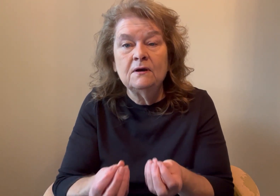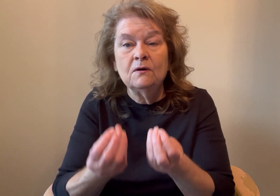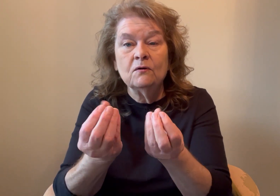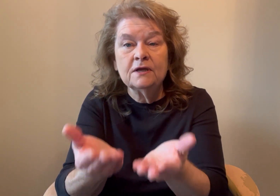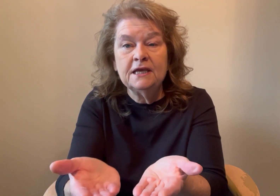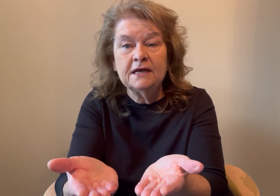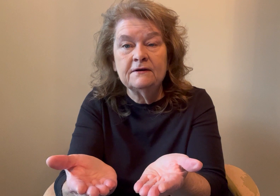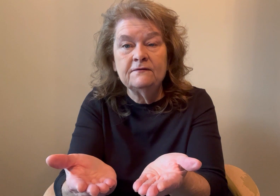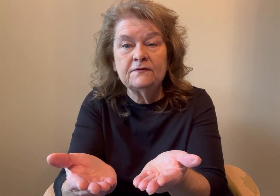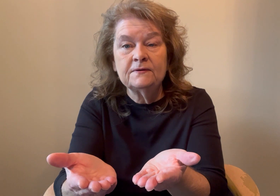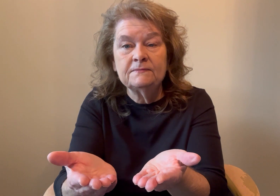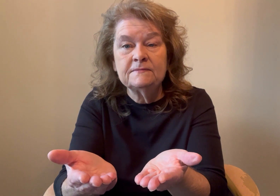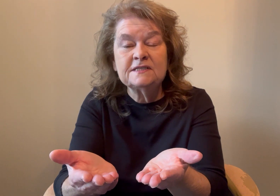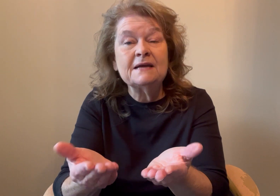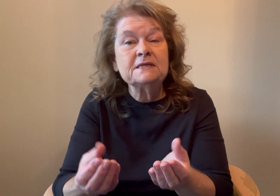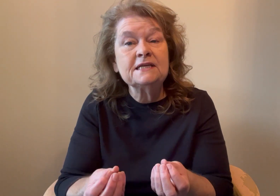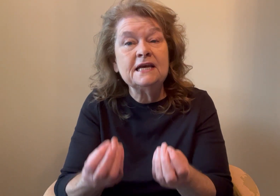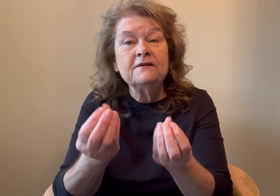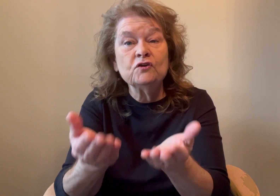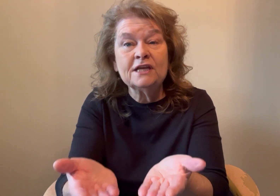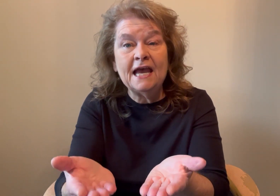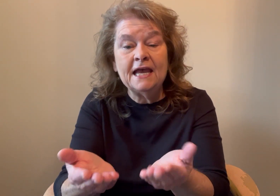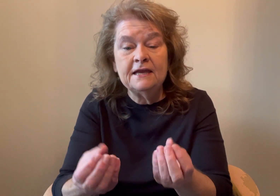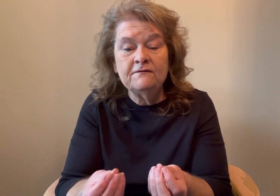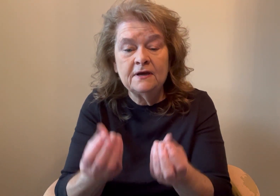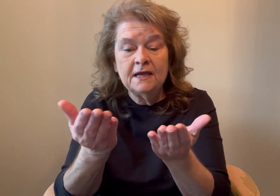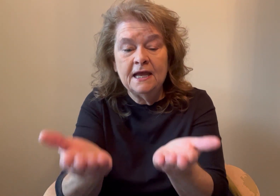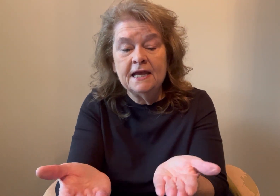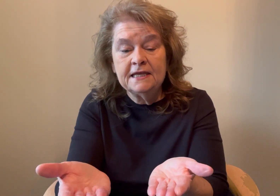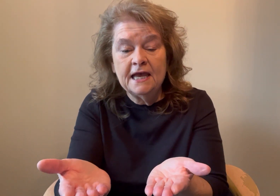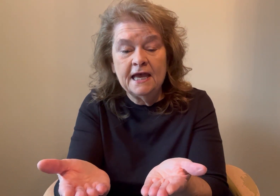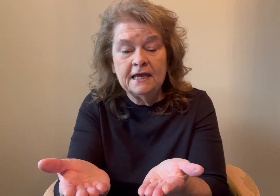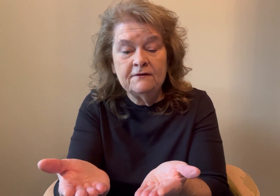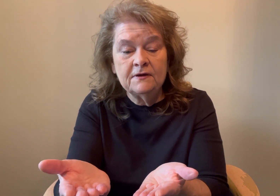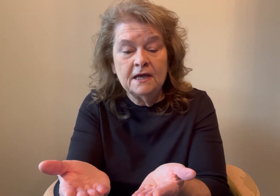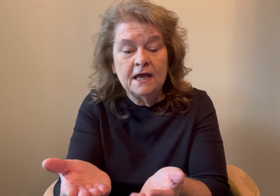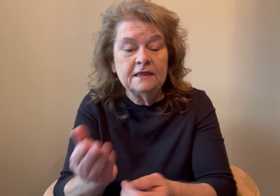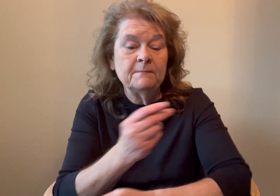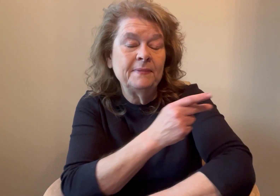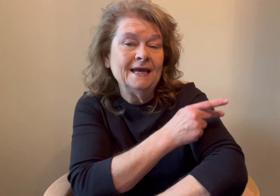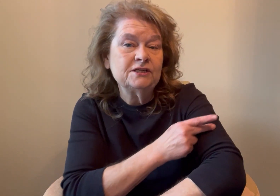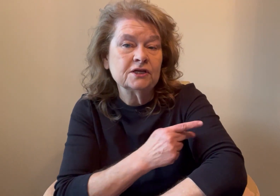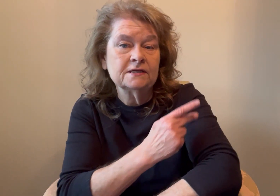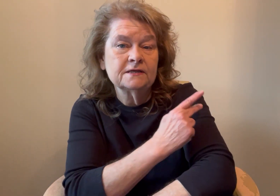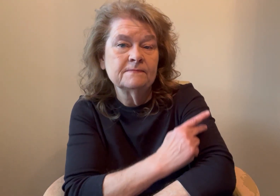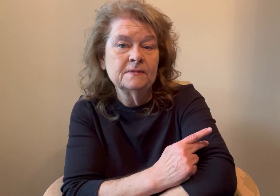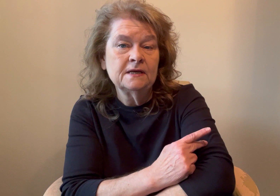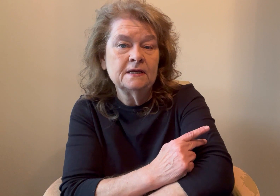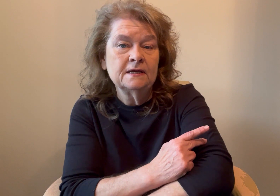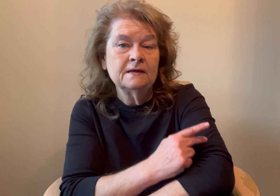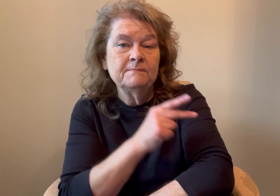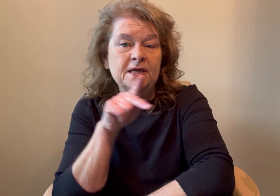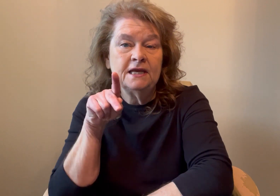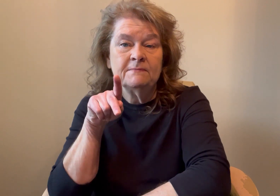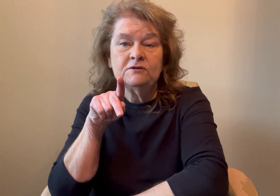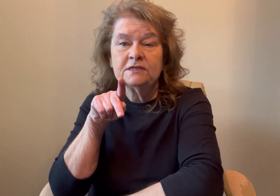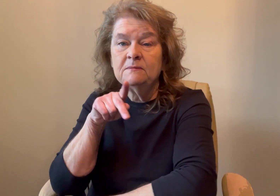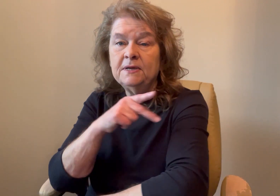or give, same as give or gave the patient, P, I'm using a